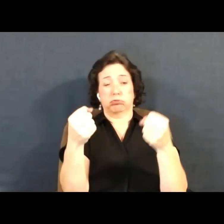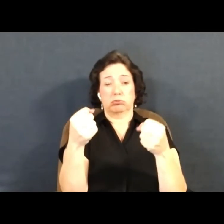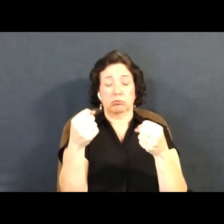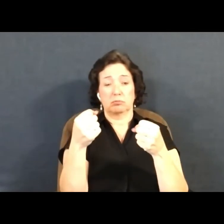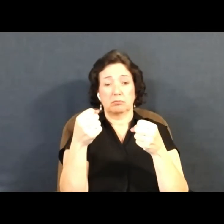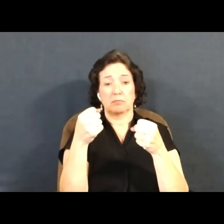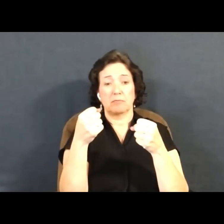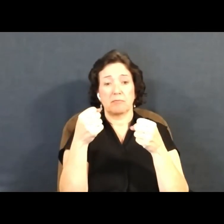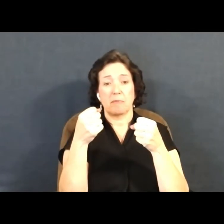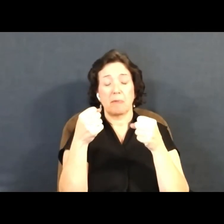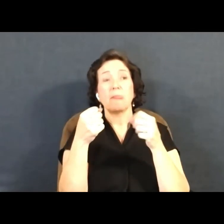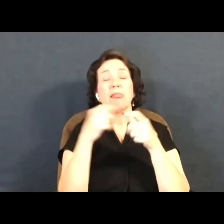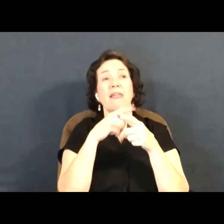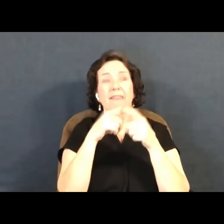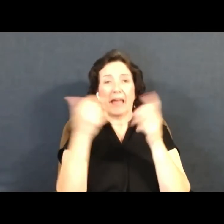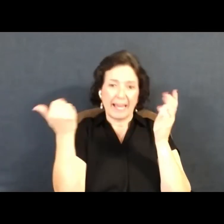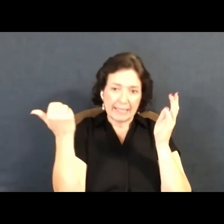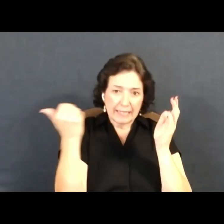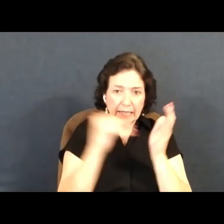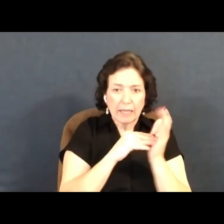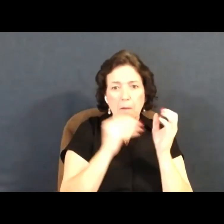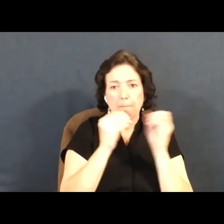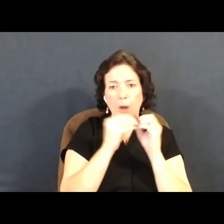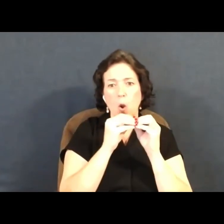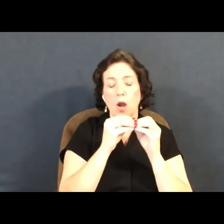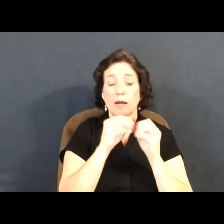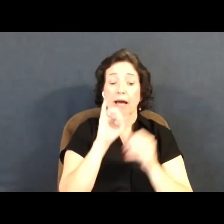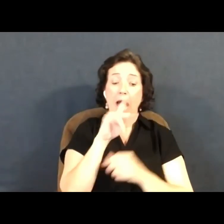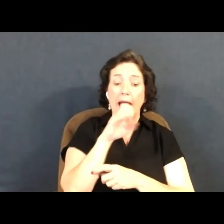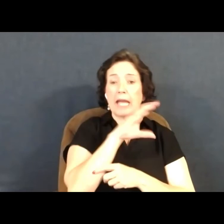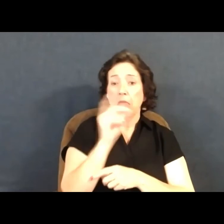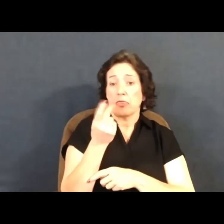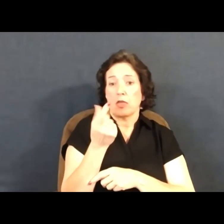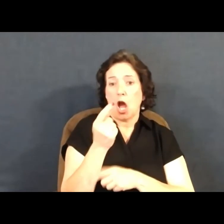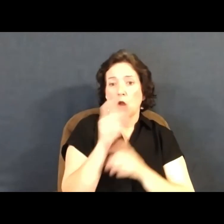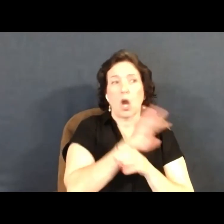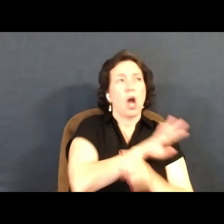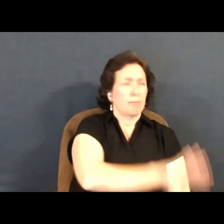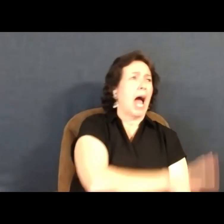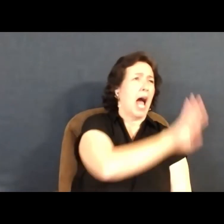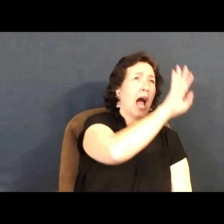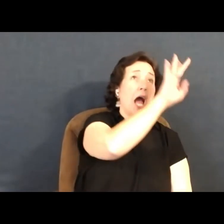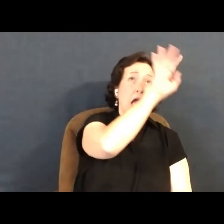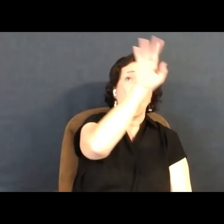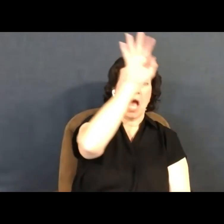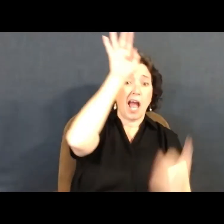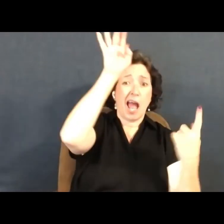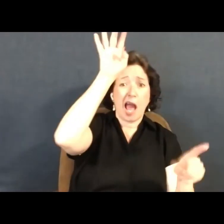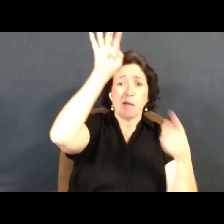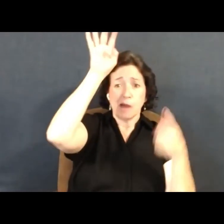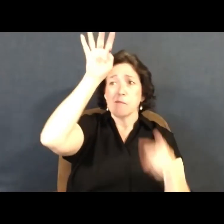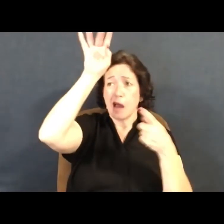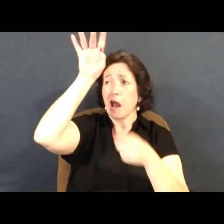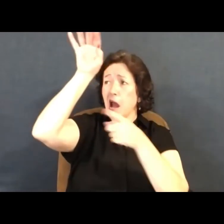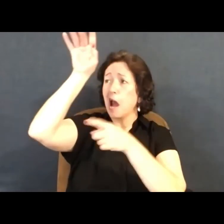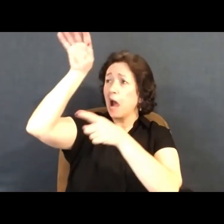he did, that arc of Ike and Chewy continued down toward the woods in the back of the farm. And as they did, they